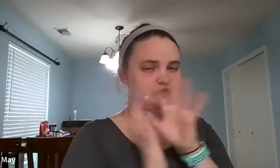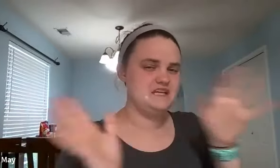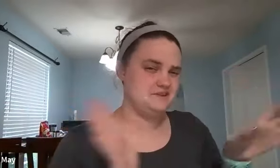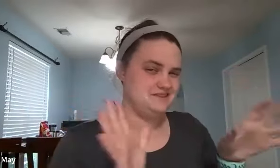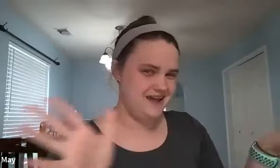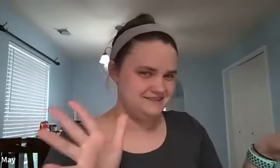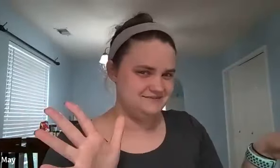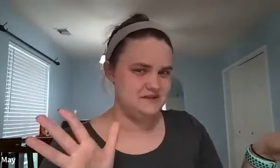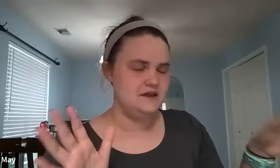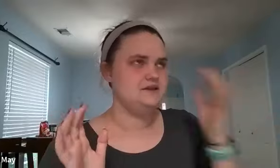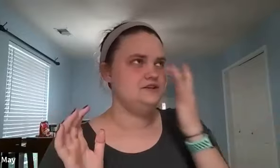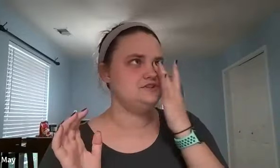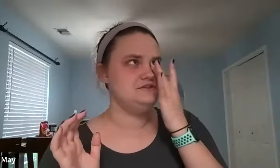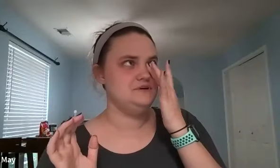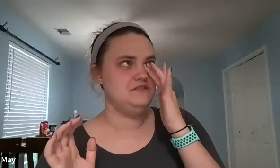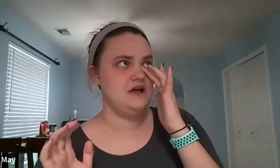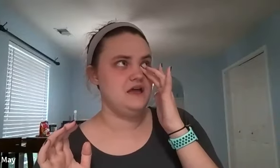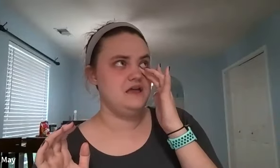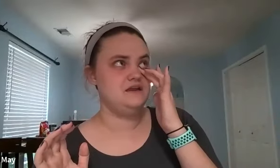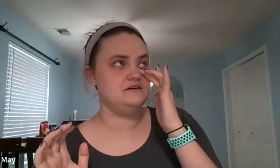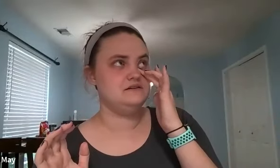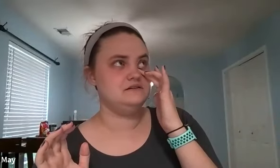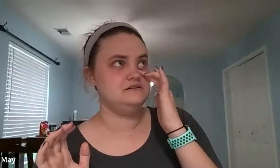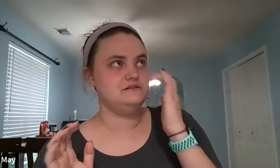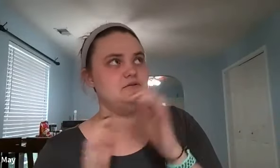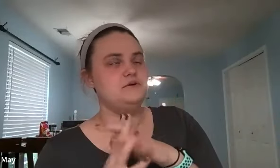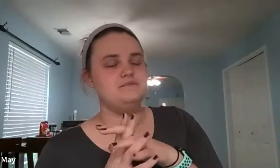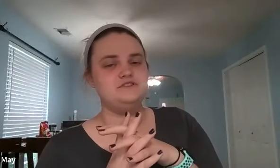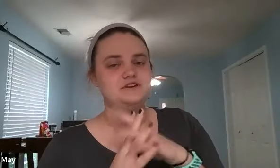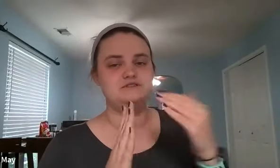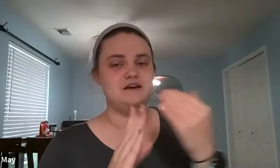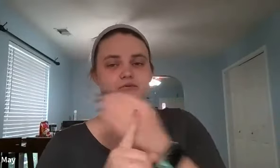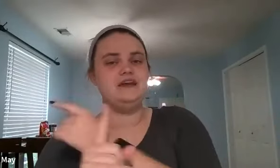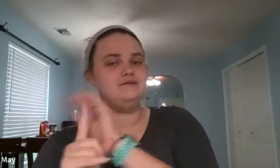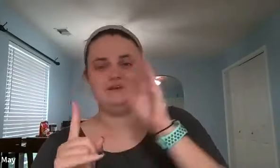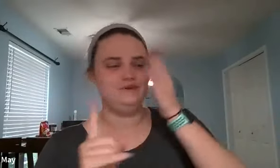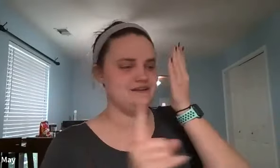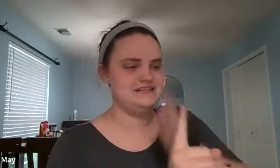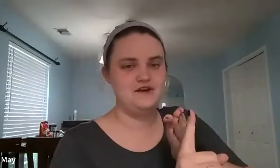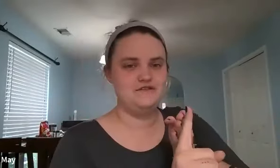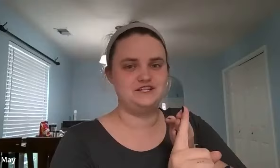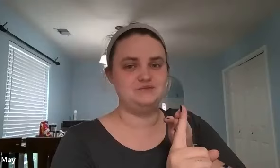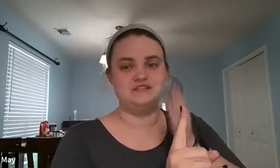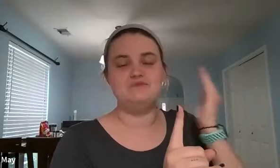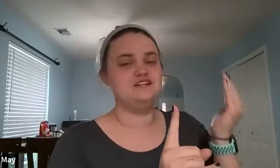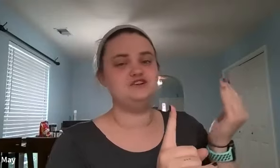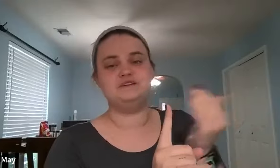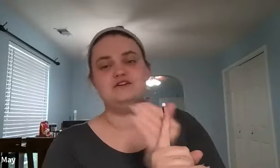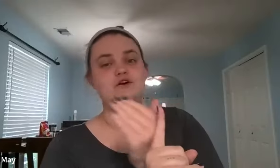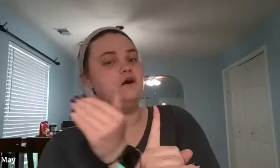se with that. Usually with like, oh no, I'm starting to go down. We gotta wait. We gotta stay on the vegetables. I'm ready to go down on all